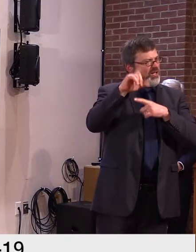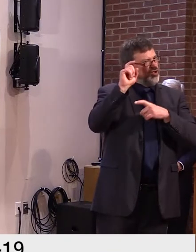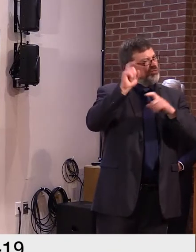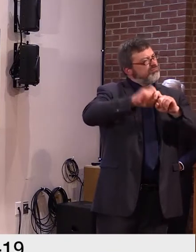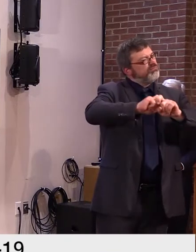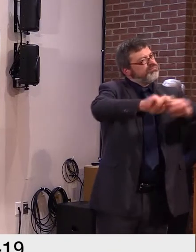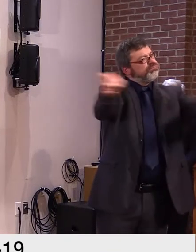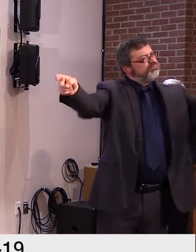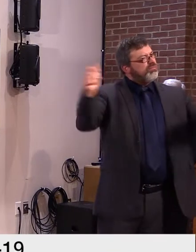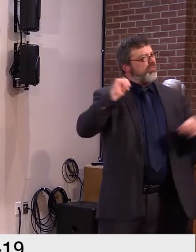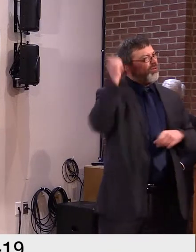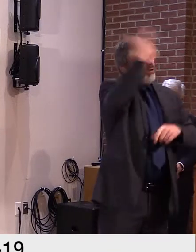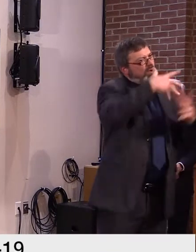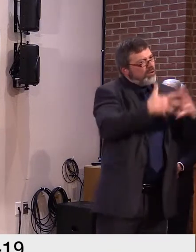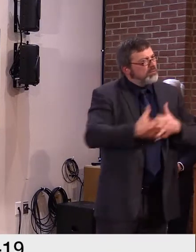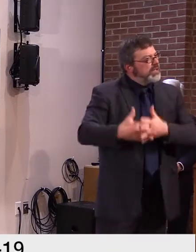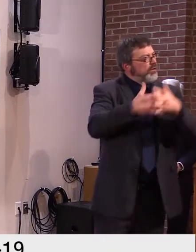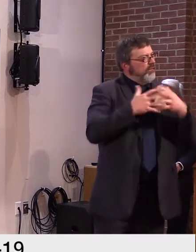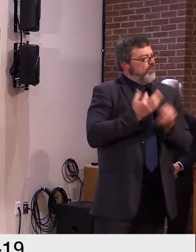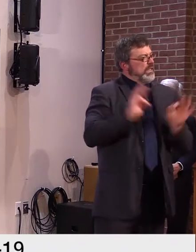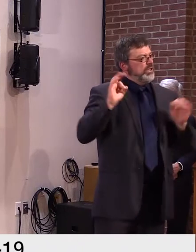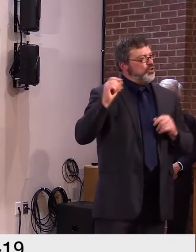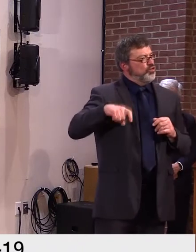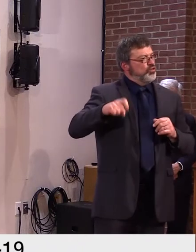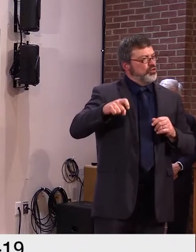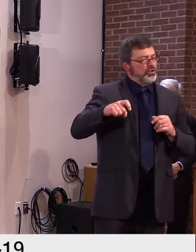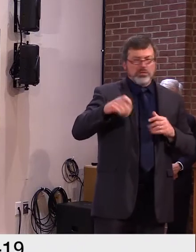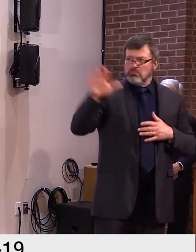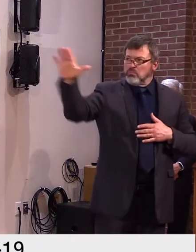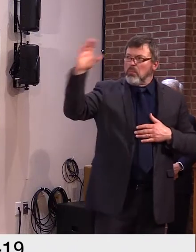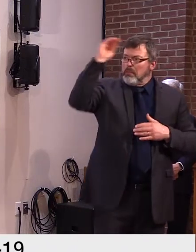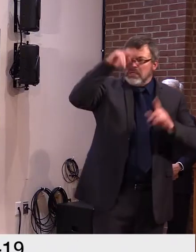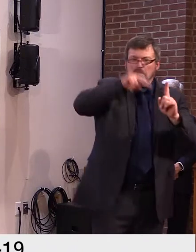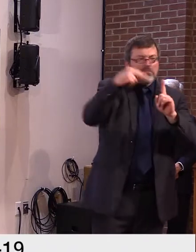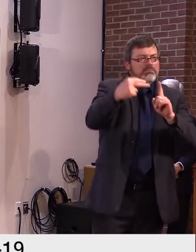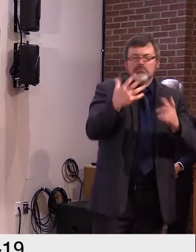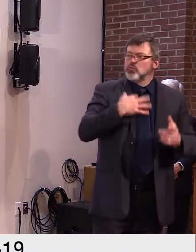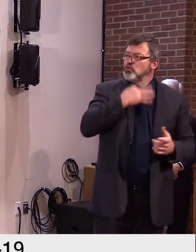feasible, seeing how it's still experimental?